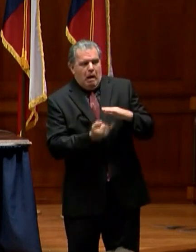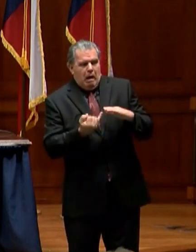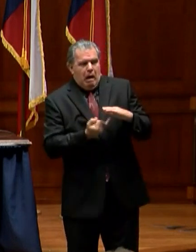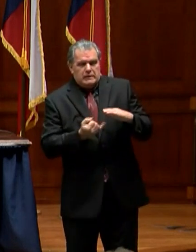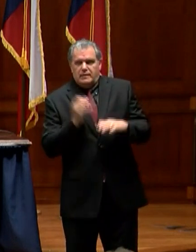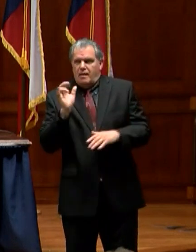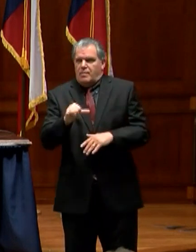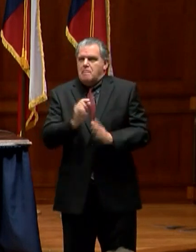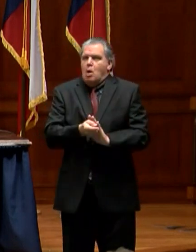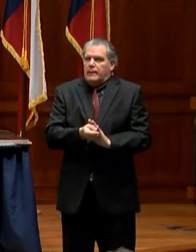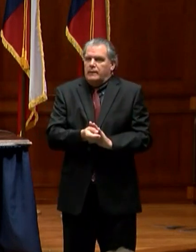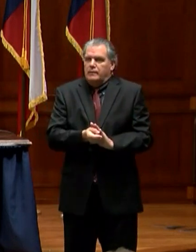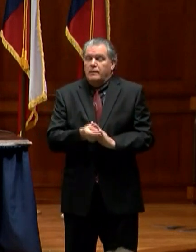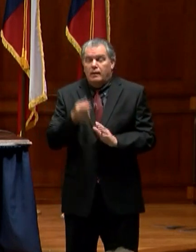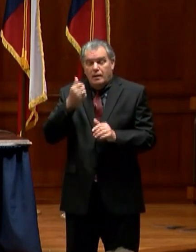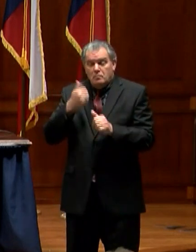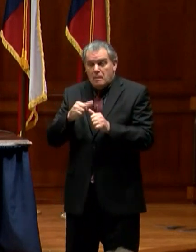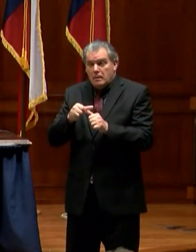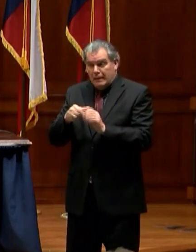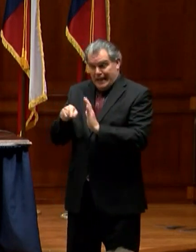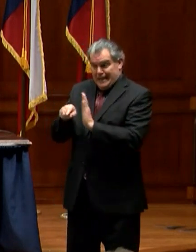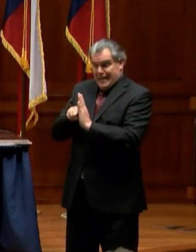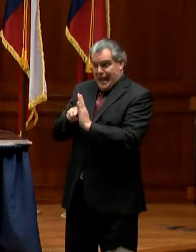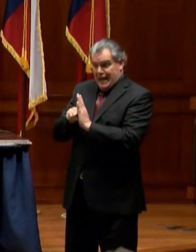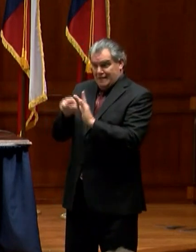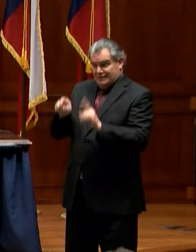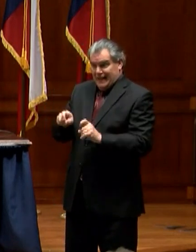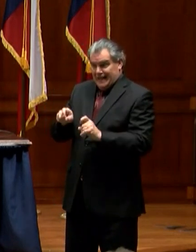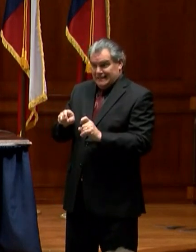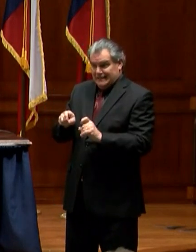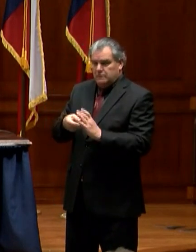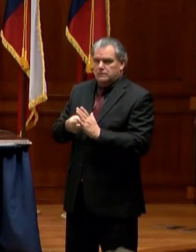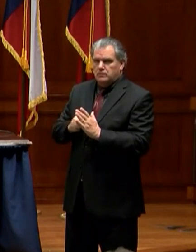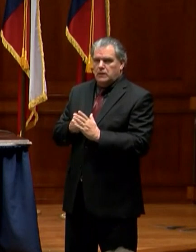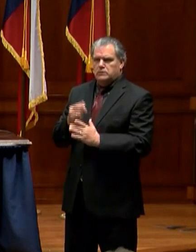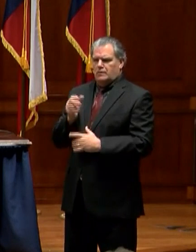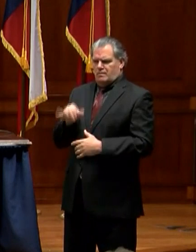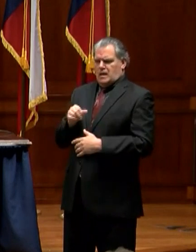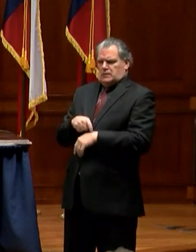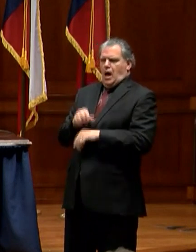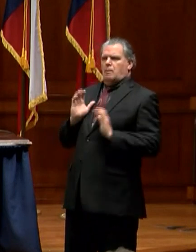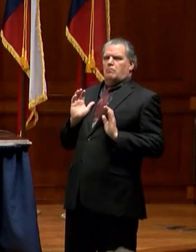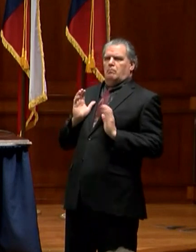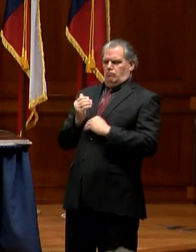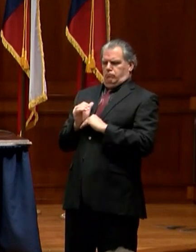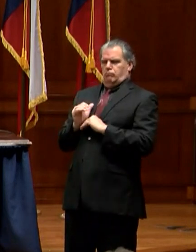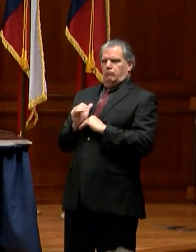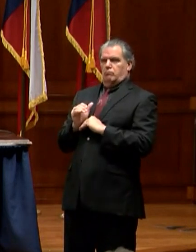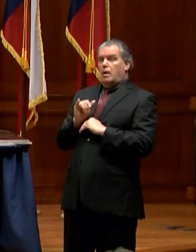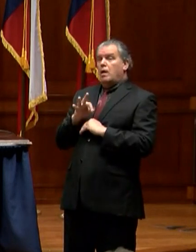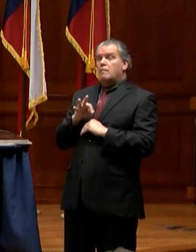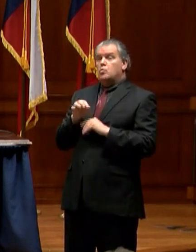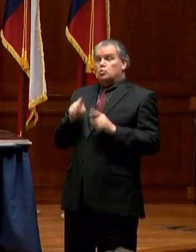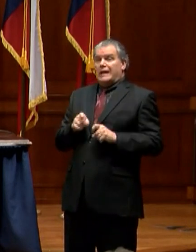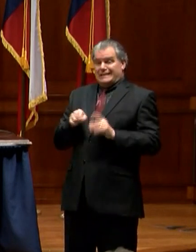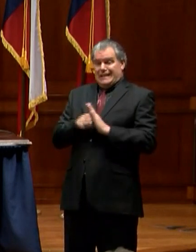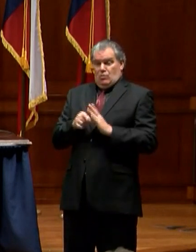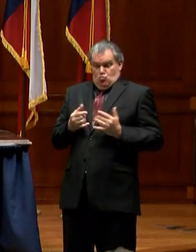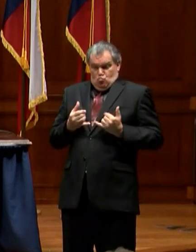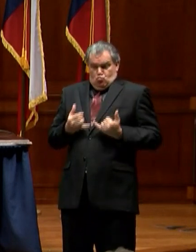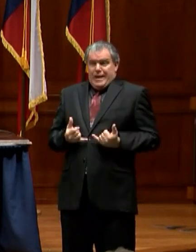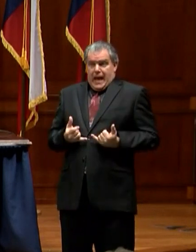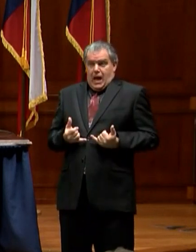Because remember this, a negative test is good for that moment in time only. If you test negative right